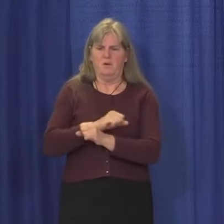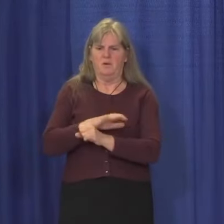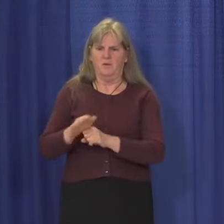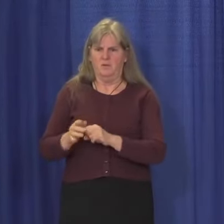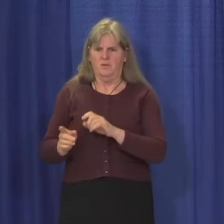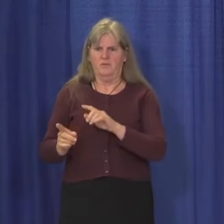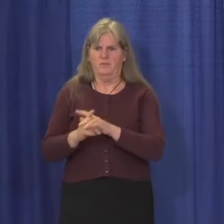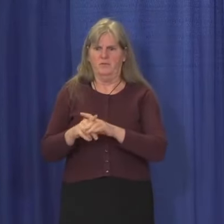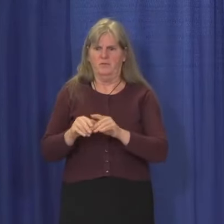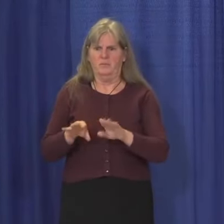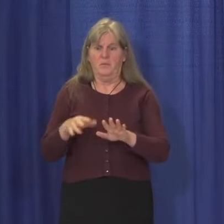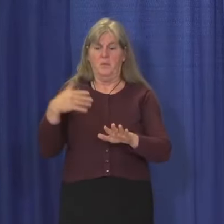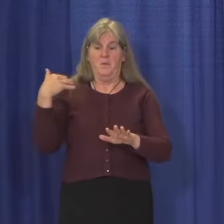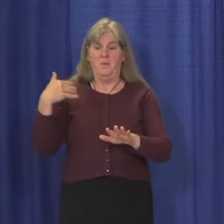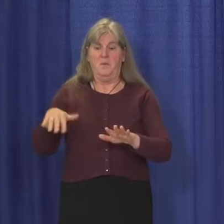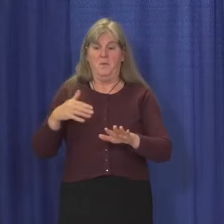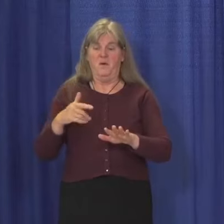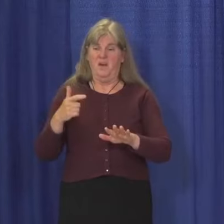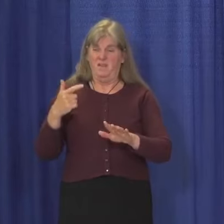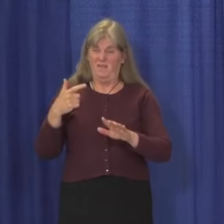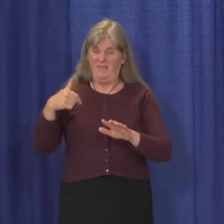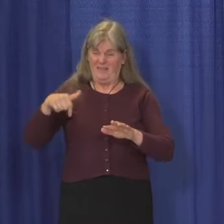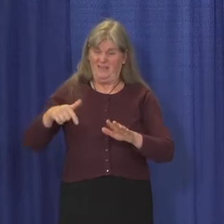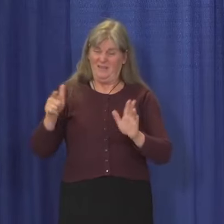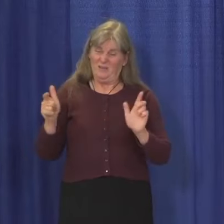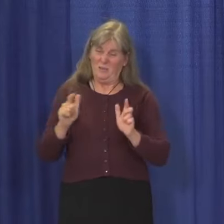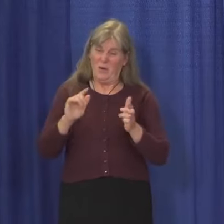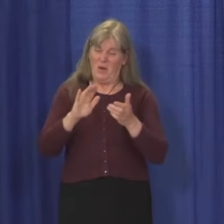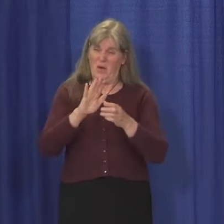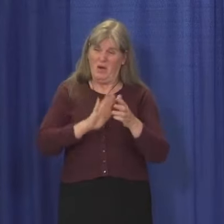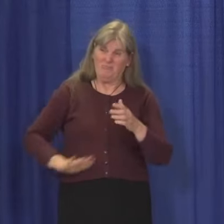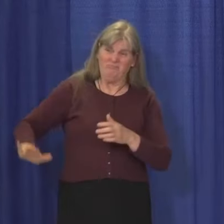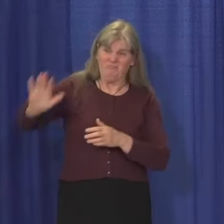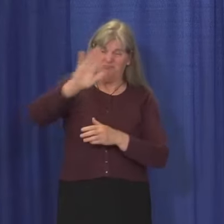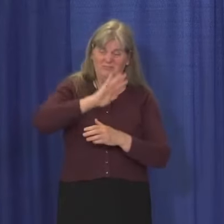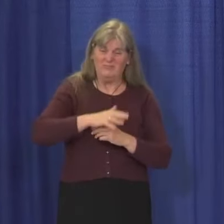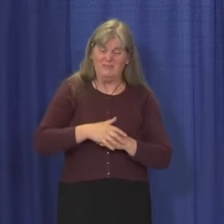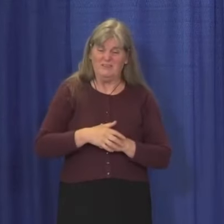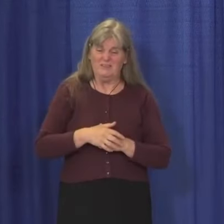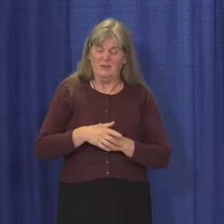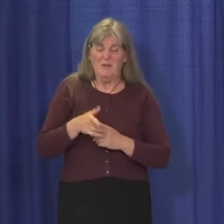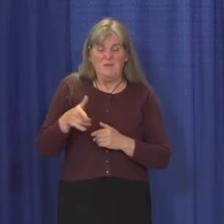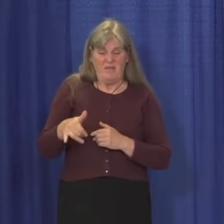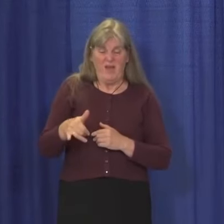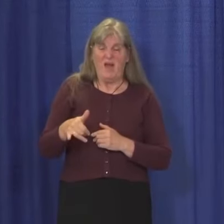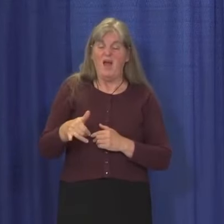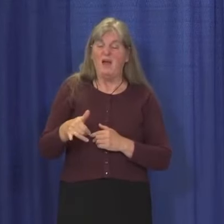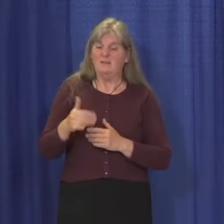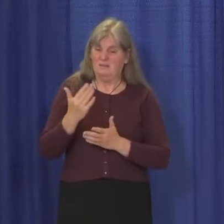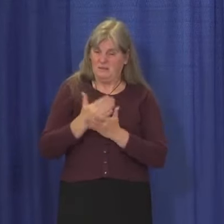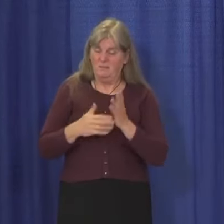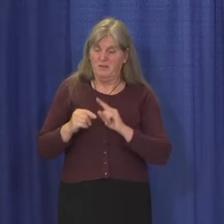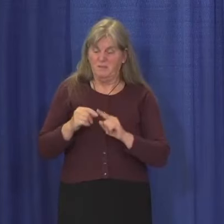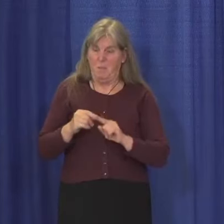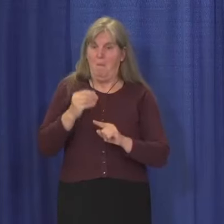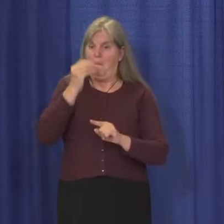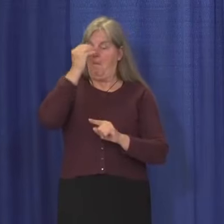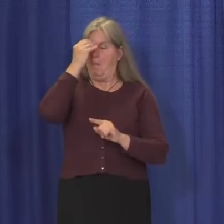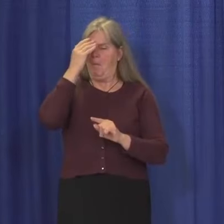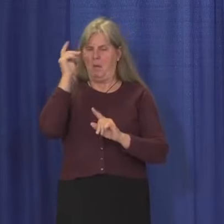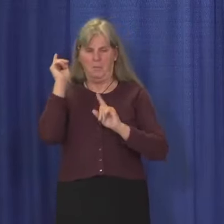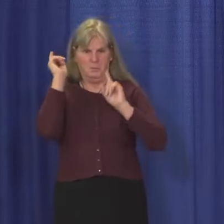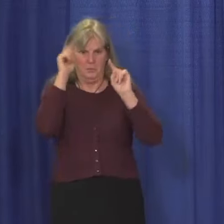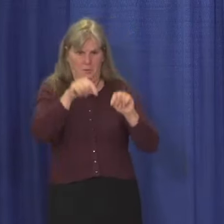a wave of COVID can have on a small jurisdiction like ours. So I think that in itself has provided some